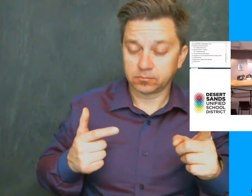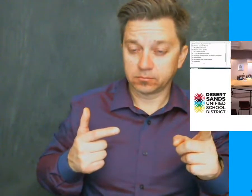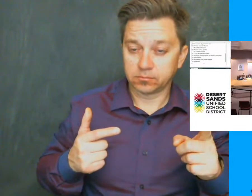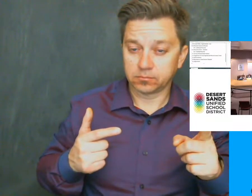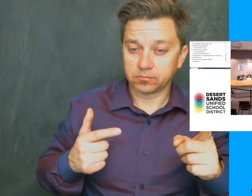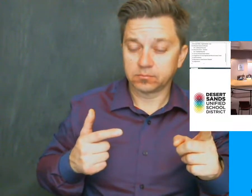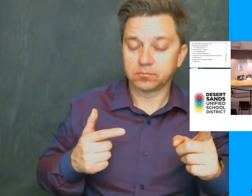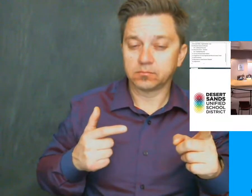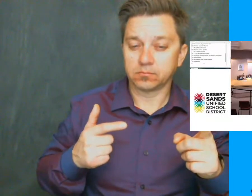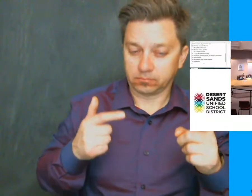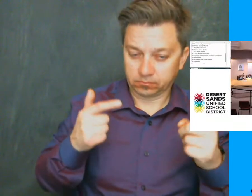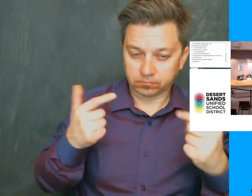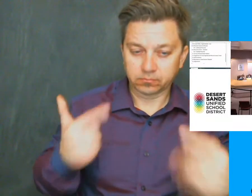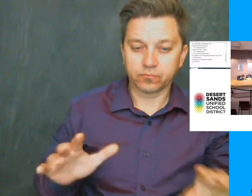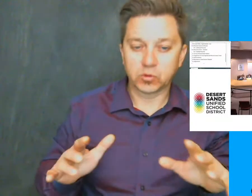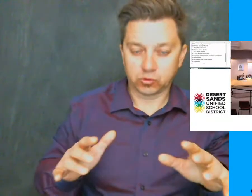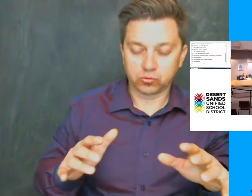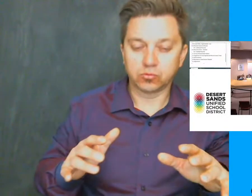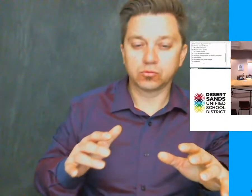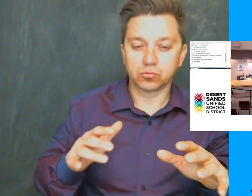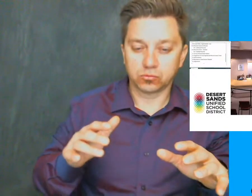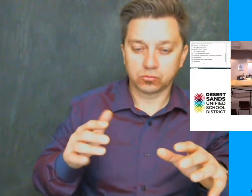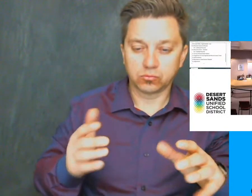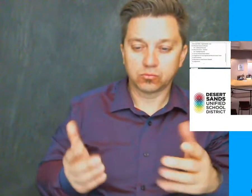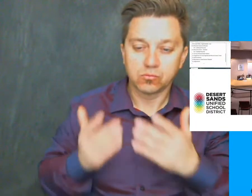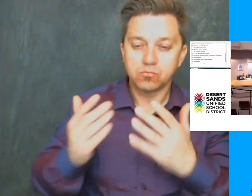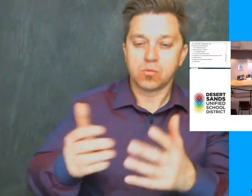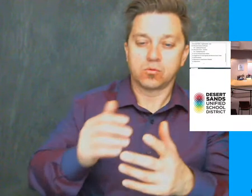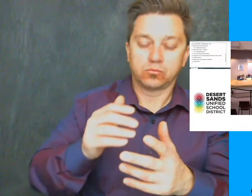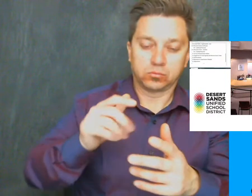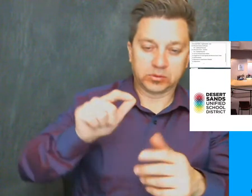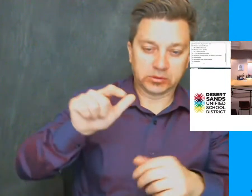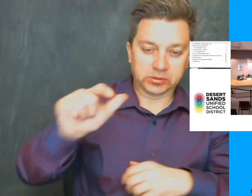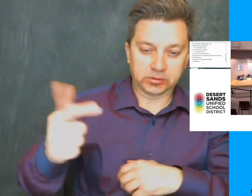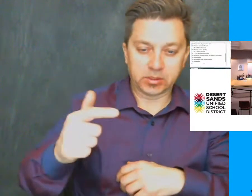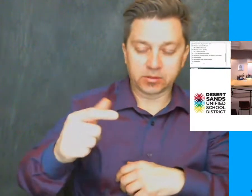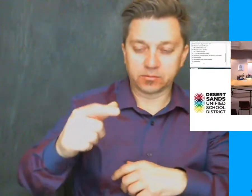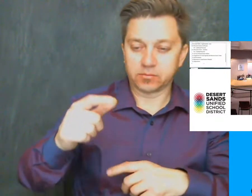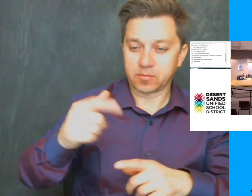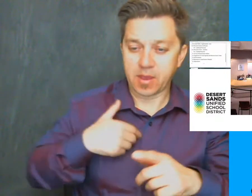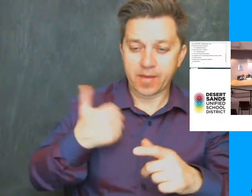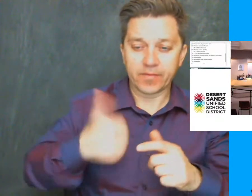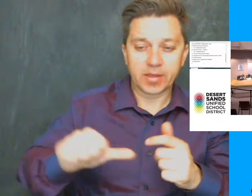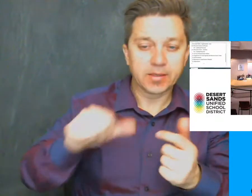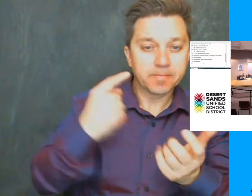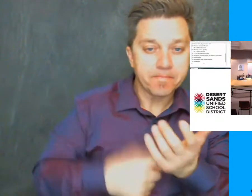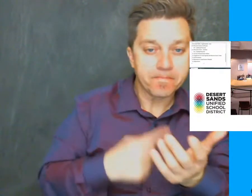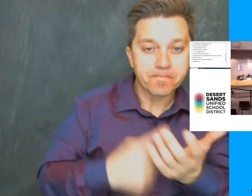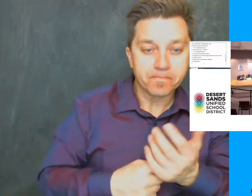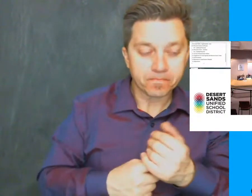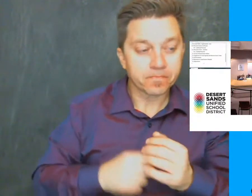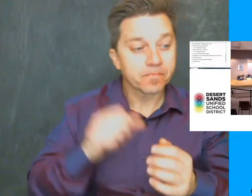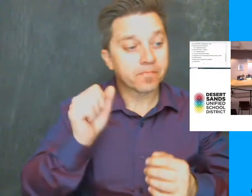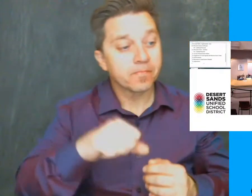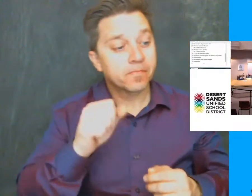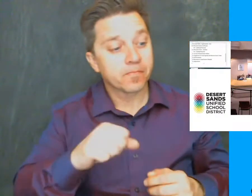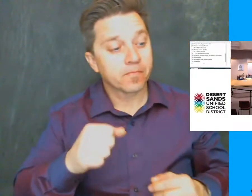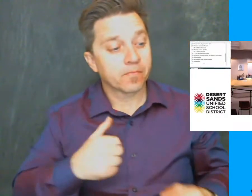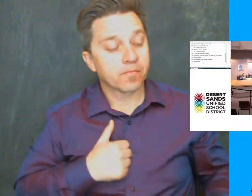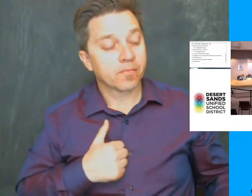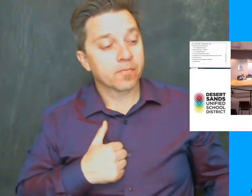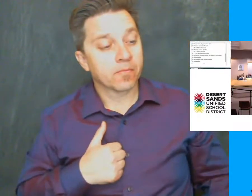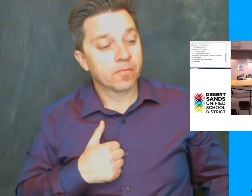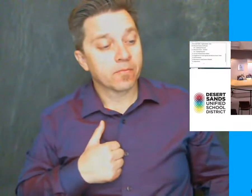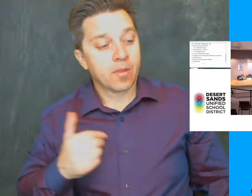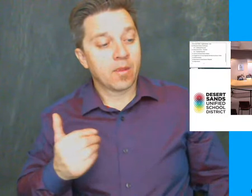Jacob. It has been moved and seconded to approve item 29.1, certificated personnel. Is there any discussion? Yes, we